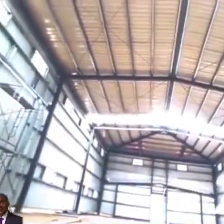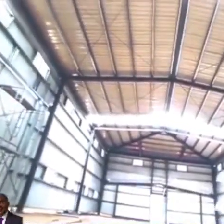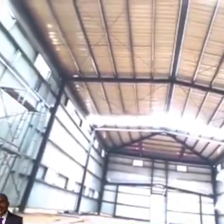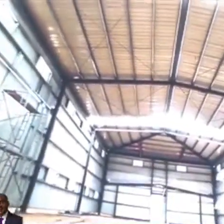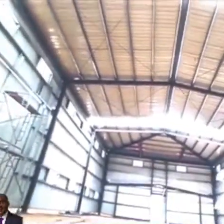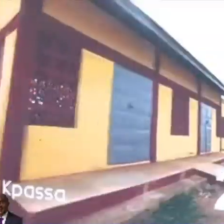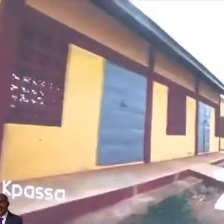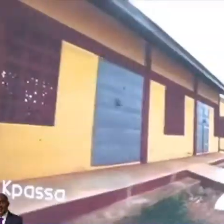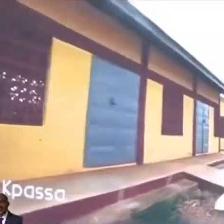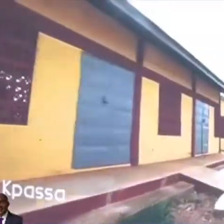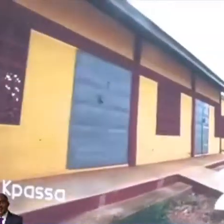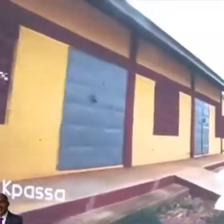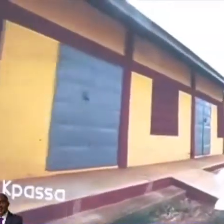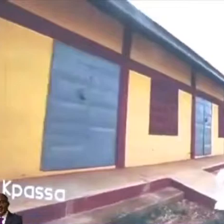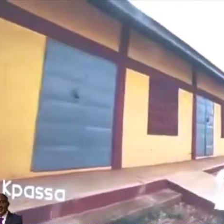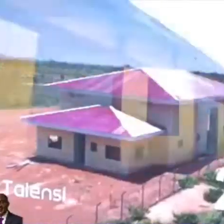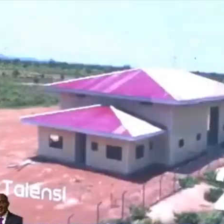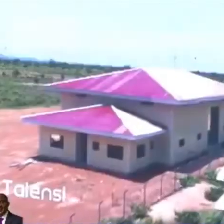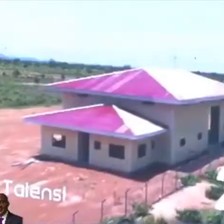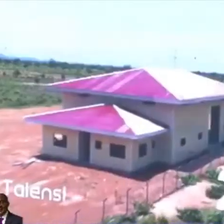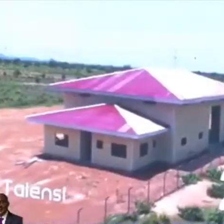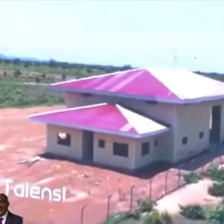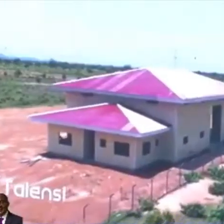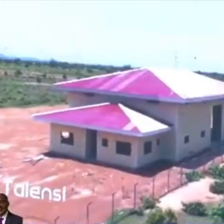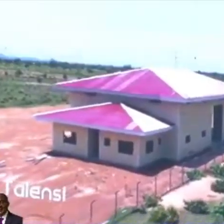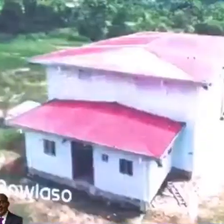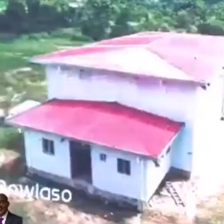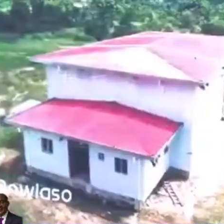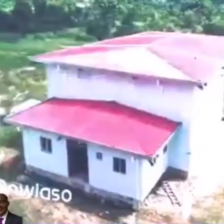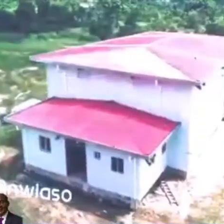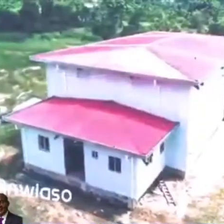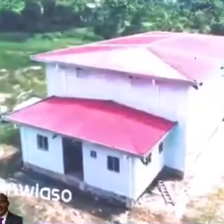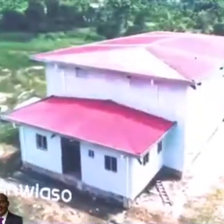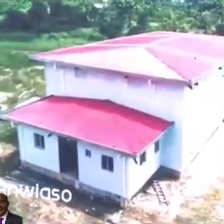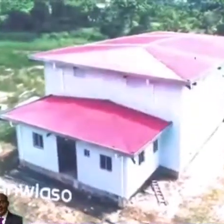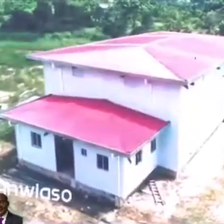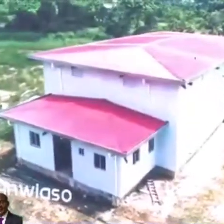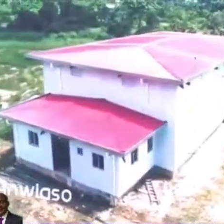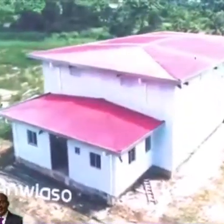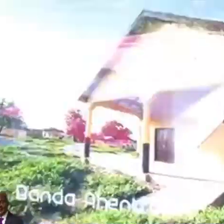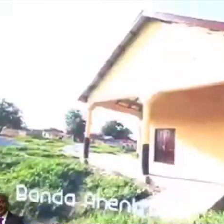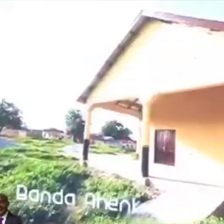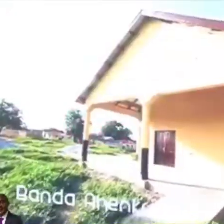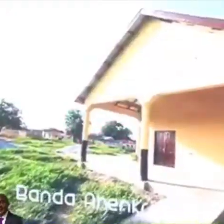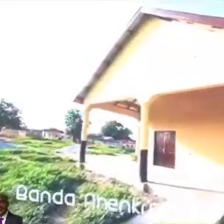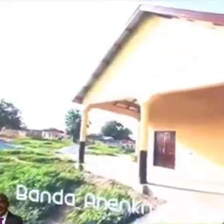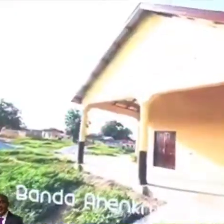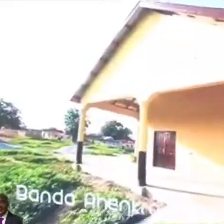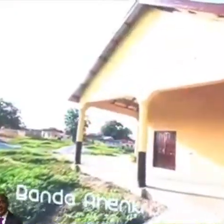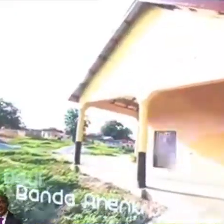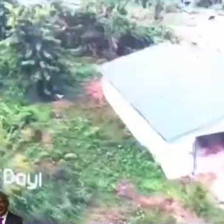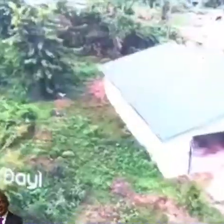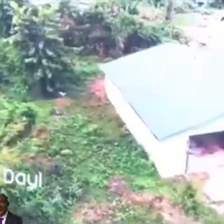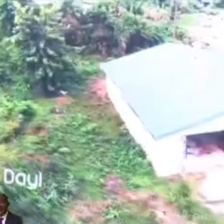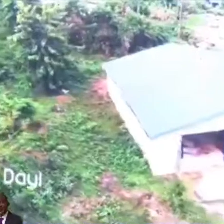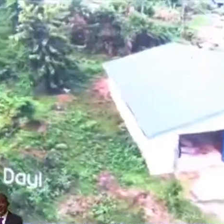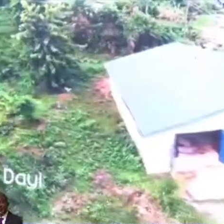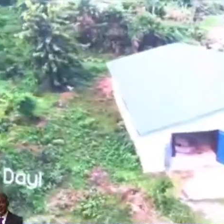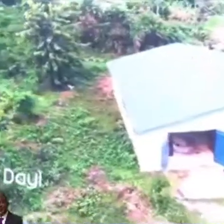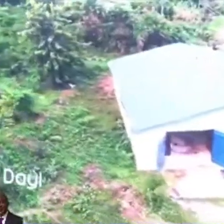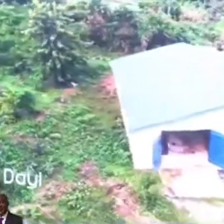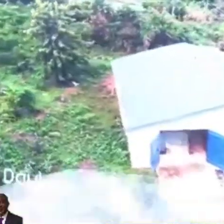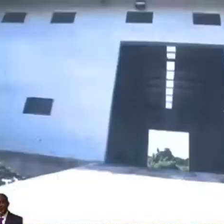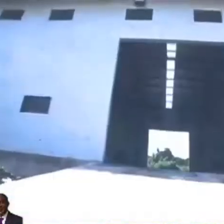save over 2 million farmers who consistently would lose significant portions of their harvest to poor or insufficient